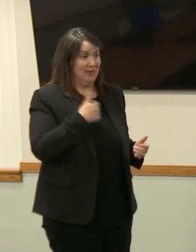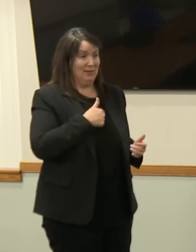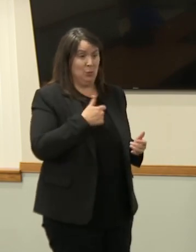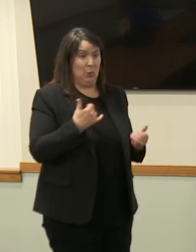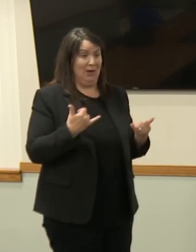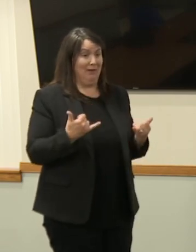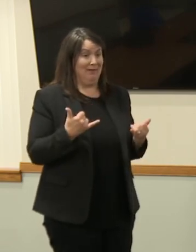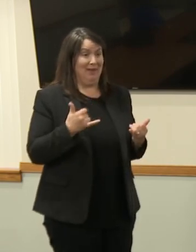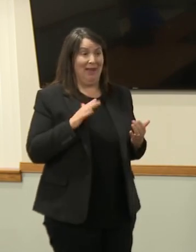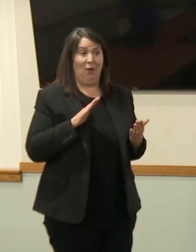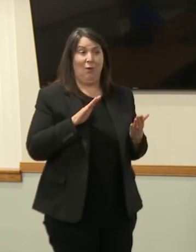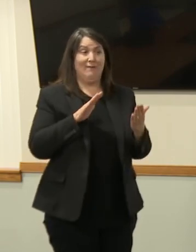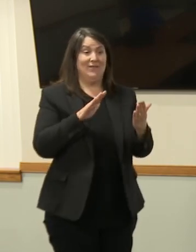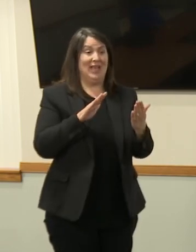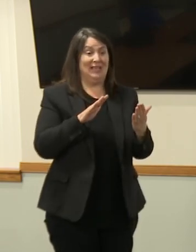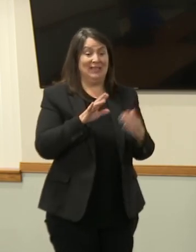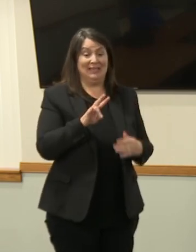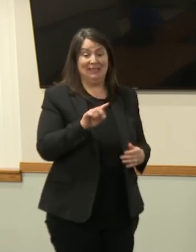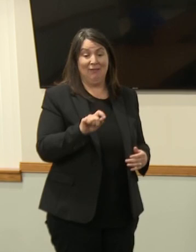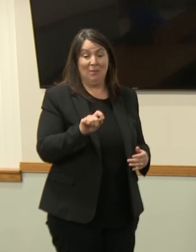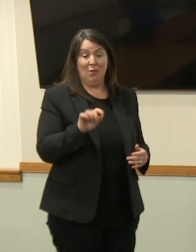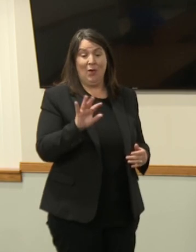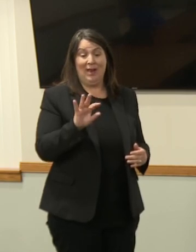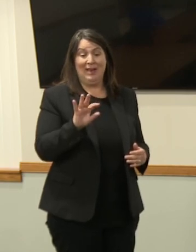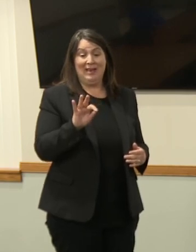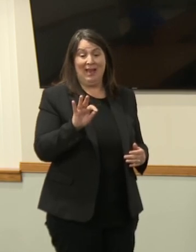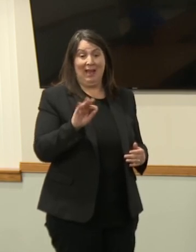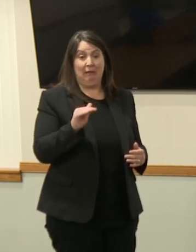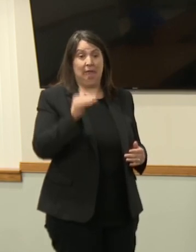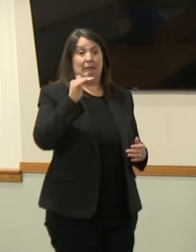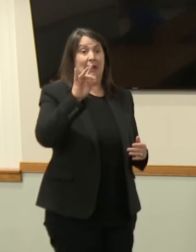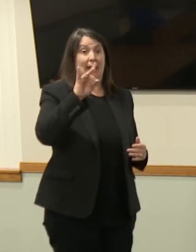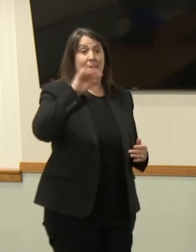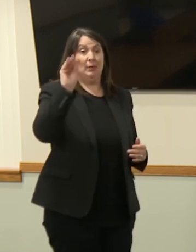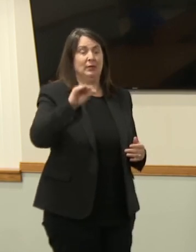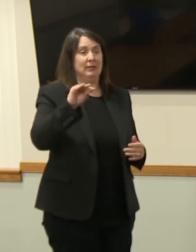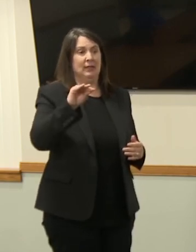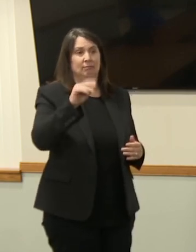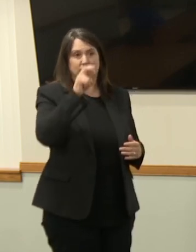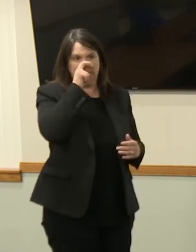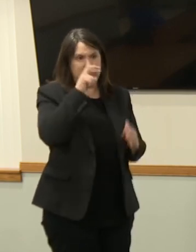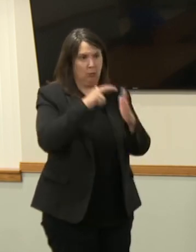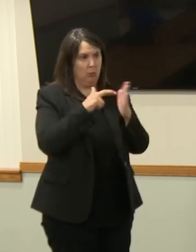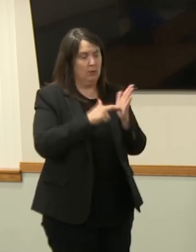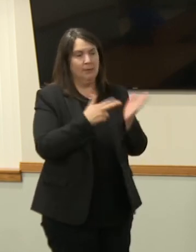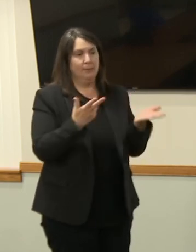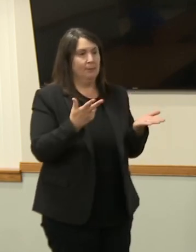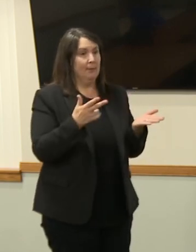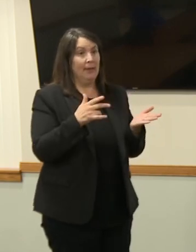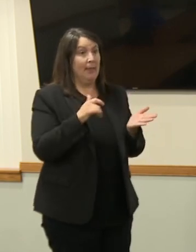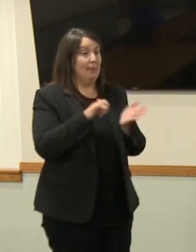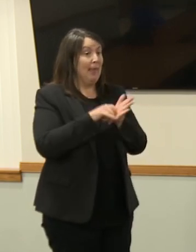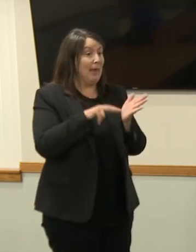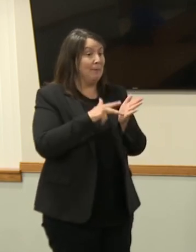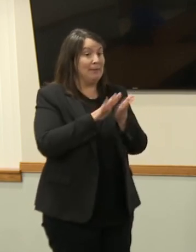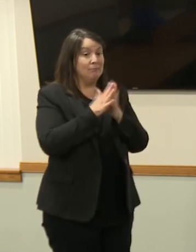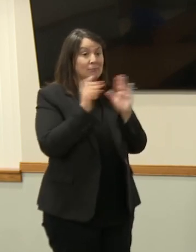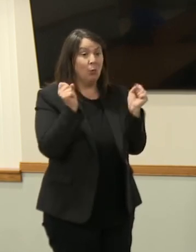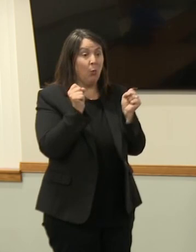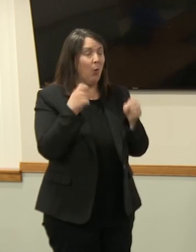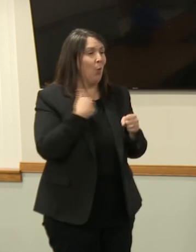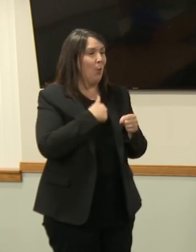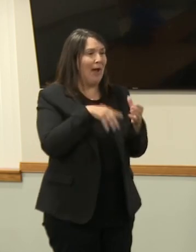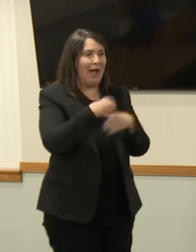of being locked back down. As it gets cold, we could not eat inside